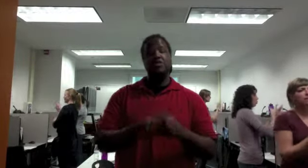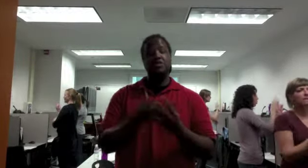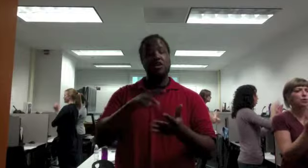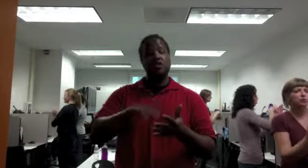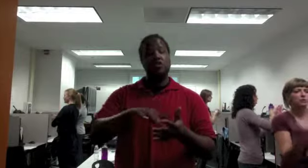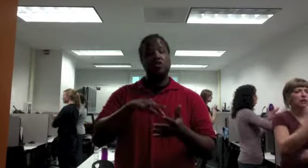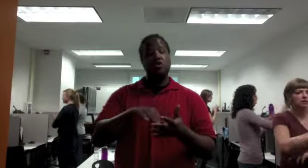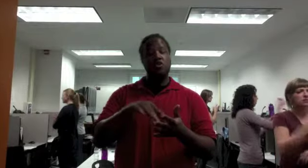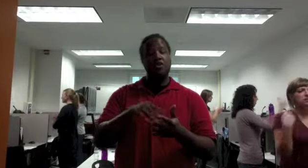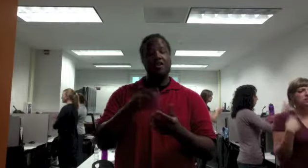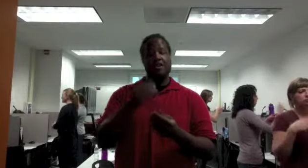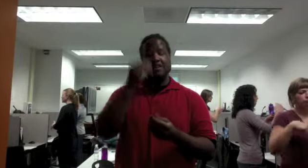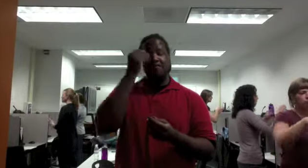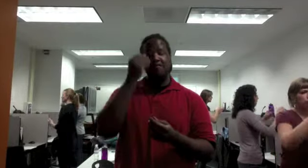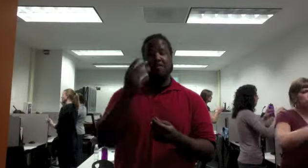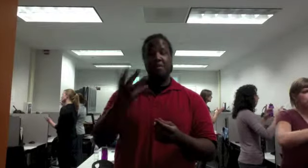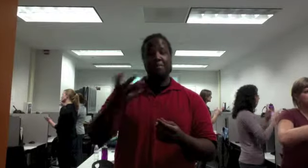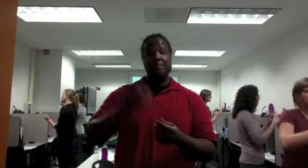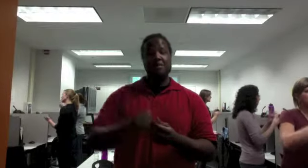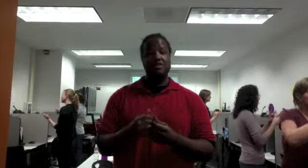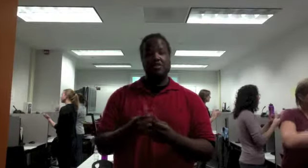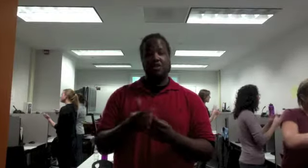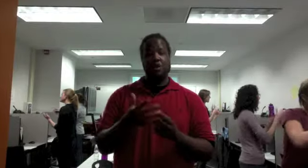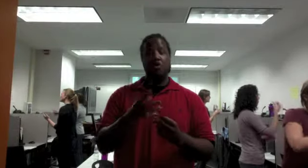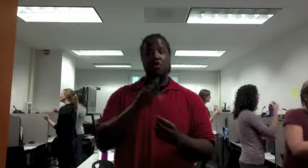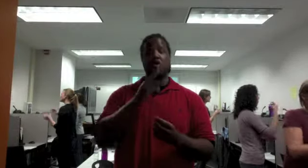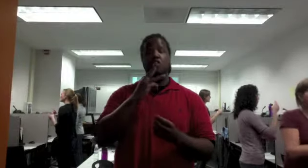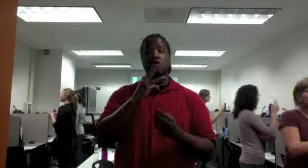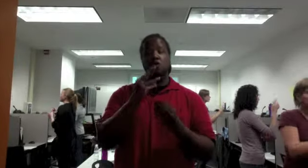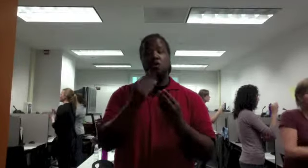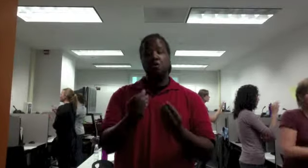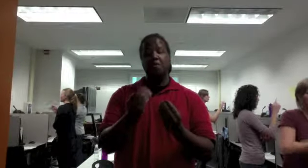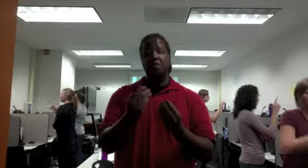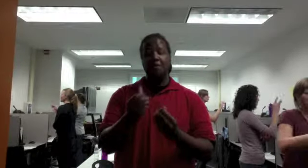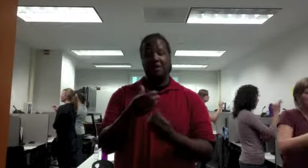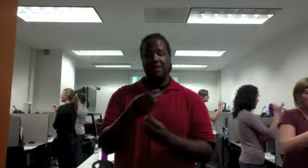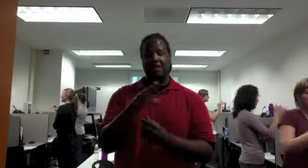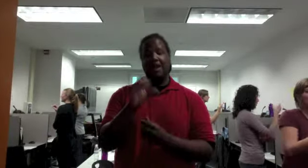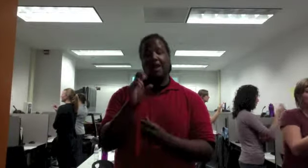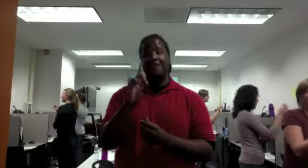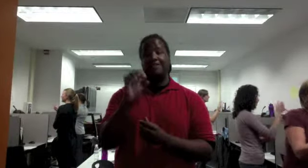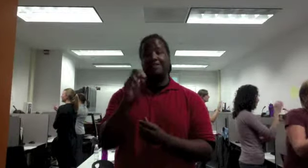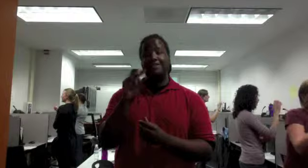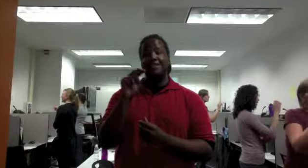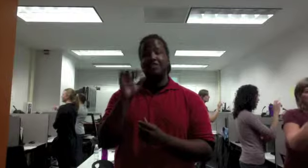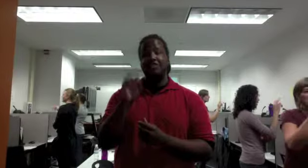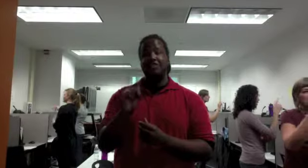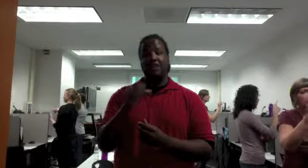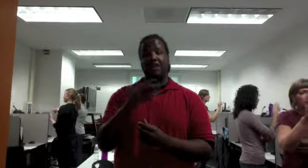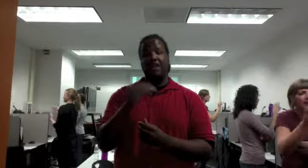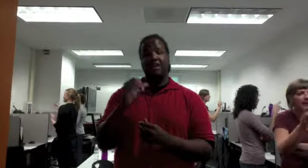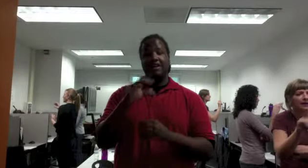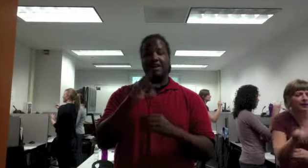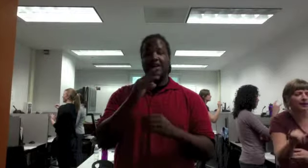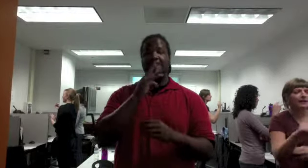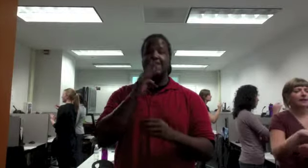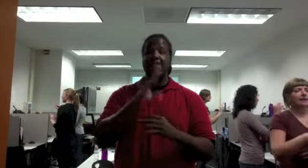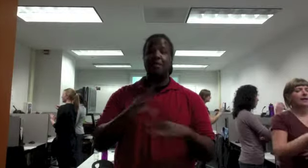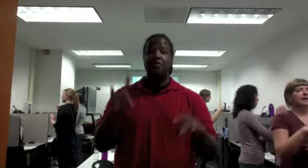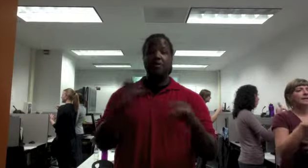review over humidity, condensation, and evaporation, things like that. What we're going to do today is go through and look at those. The first